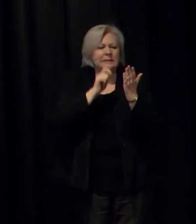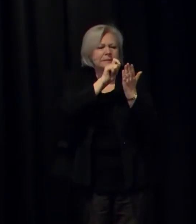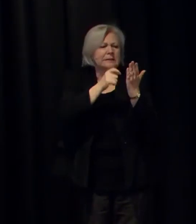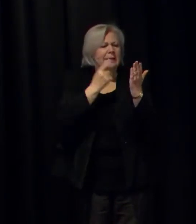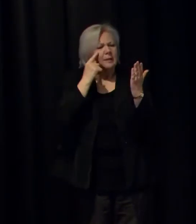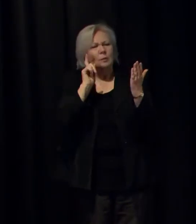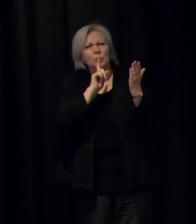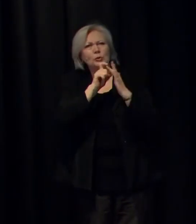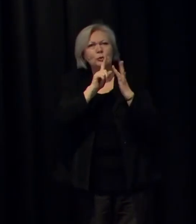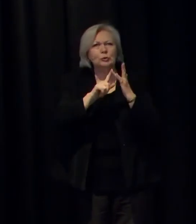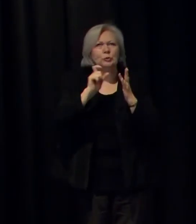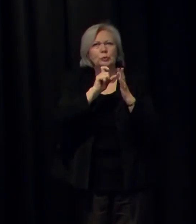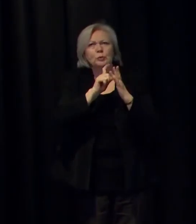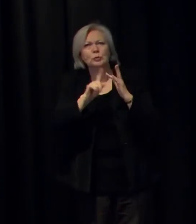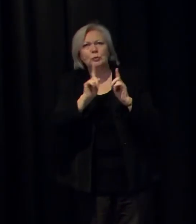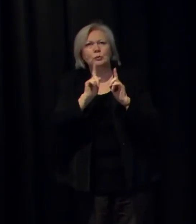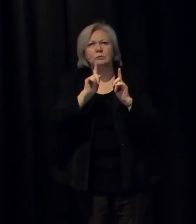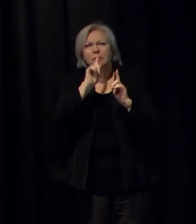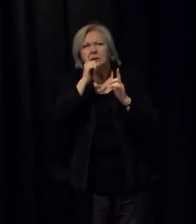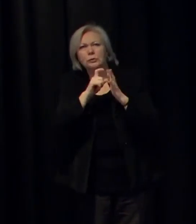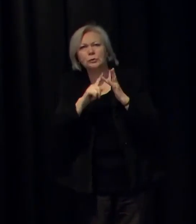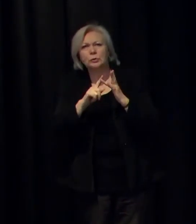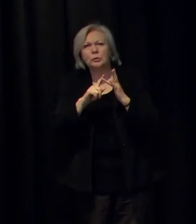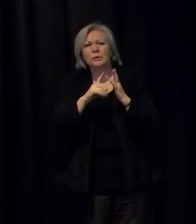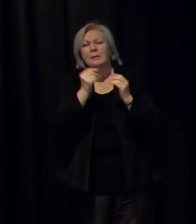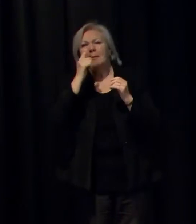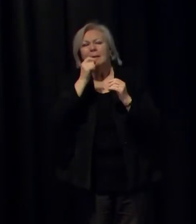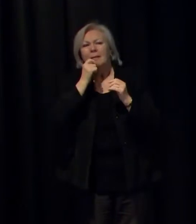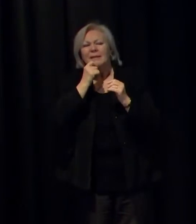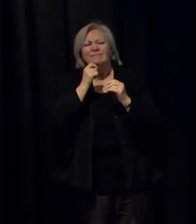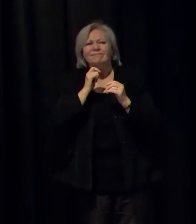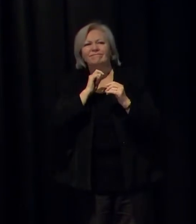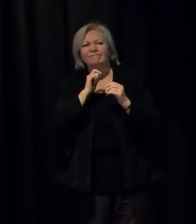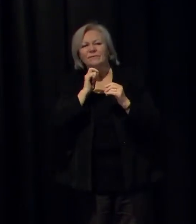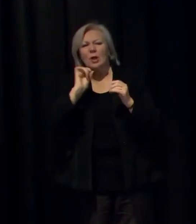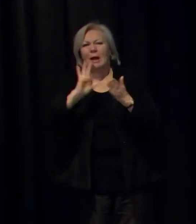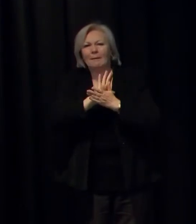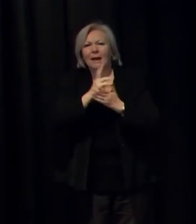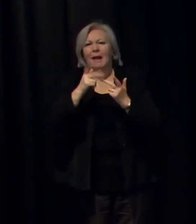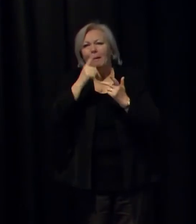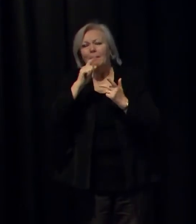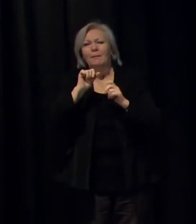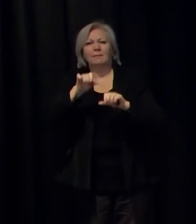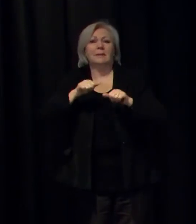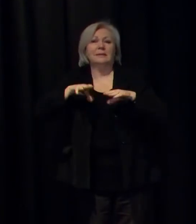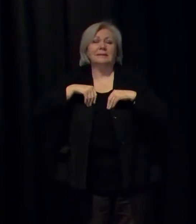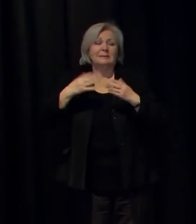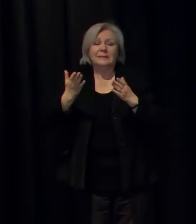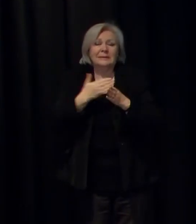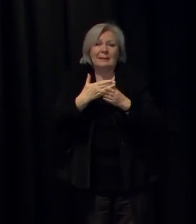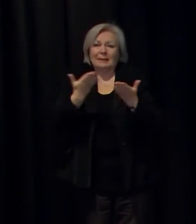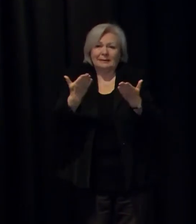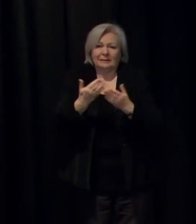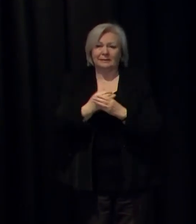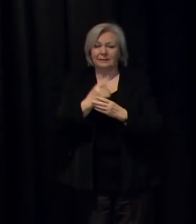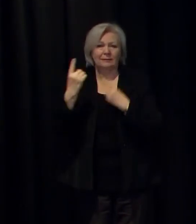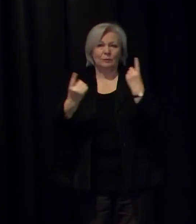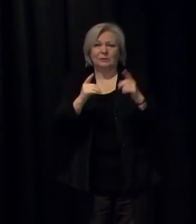are either on the wrong side of the line or not on the list, and I get that. I suppose we know